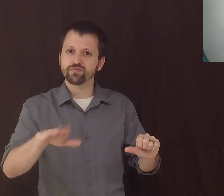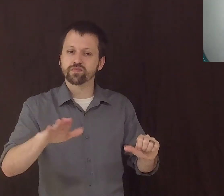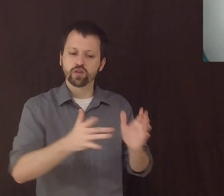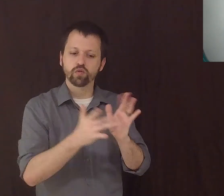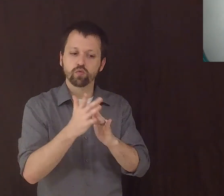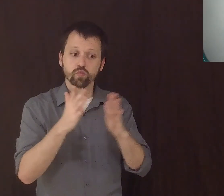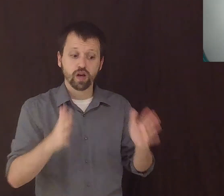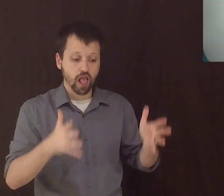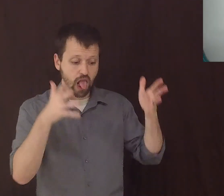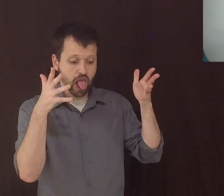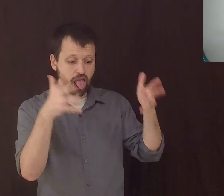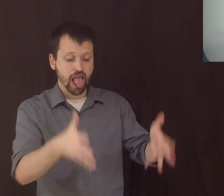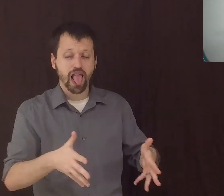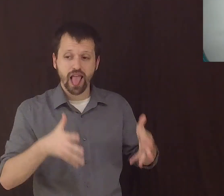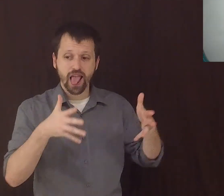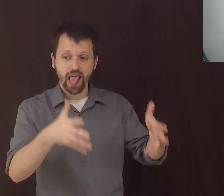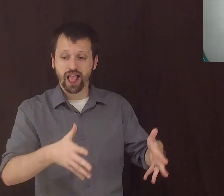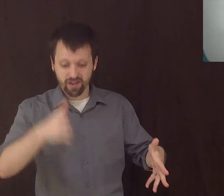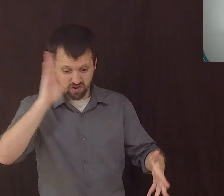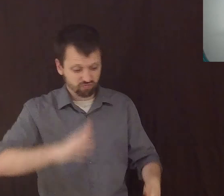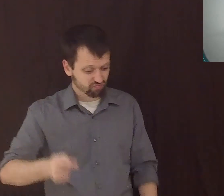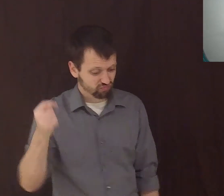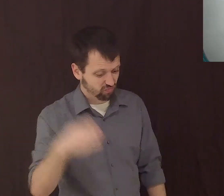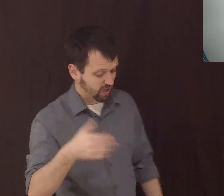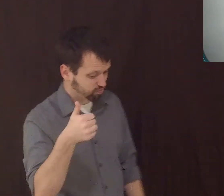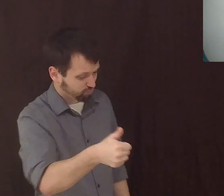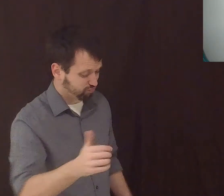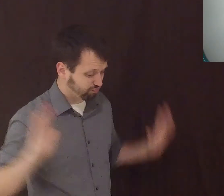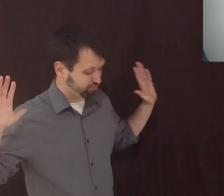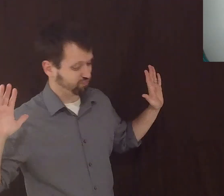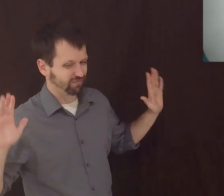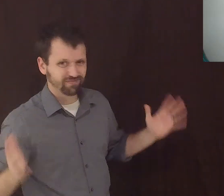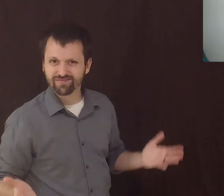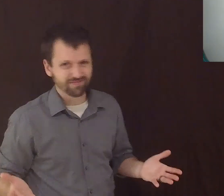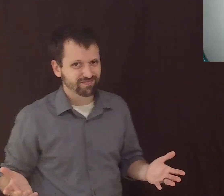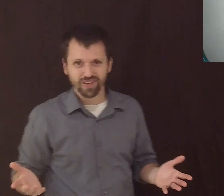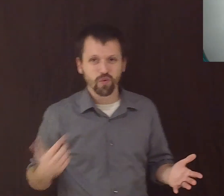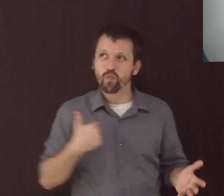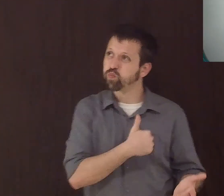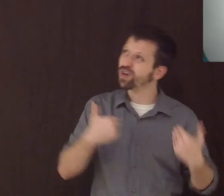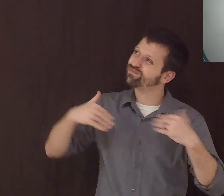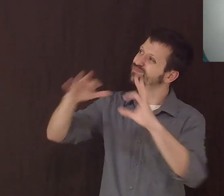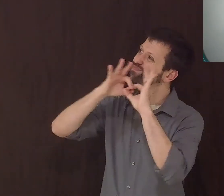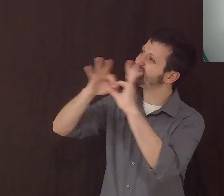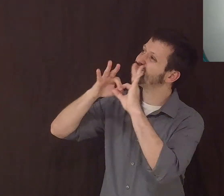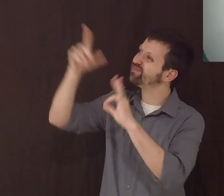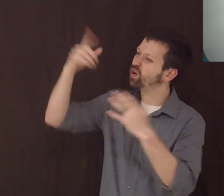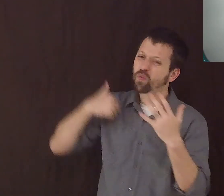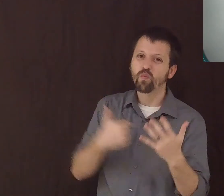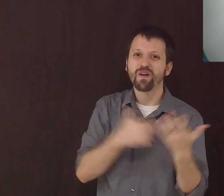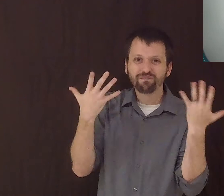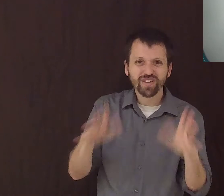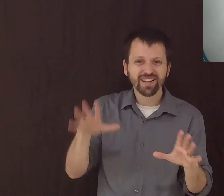we are not left helplessly to face these things alone. We have a relationship with God. We are in Christ. We are complete in